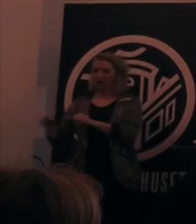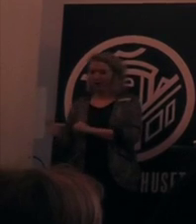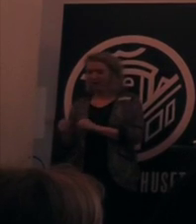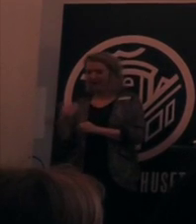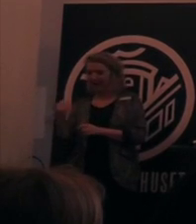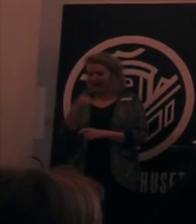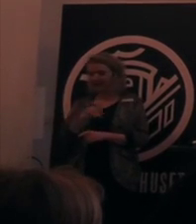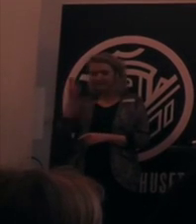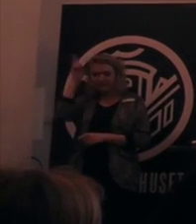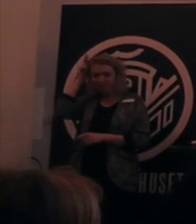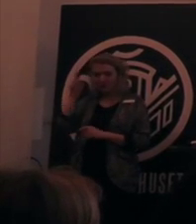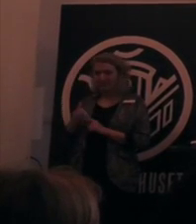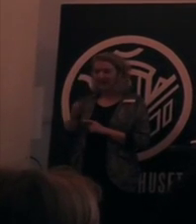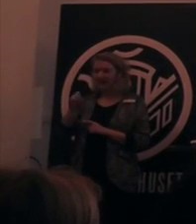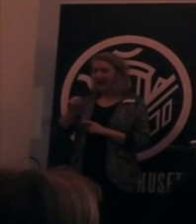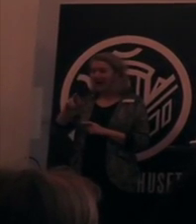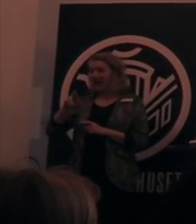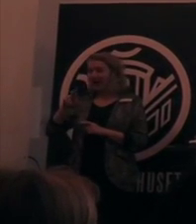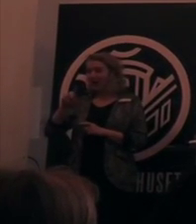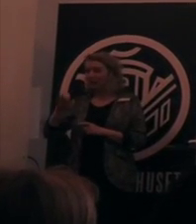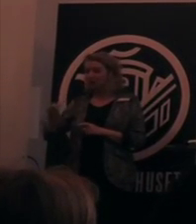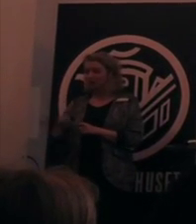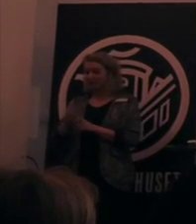Carlos, you'll see next to me, is